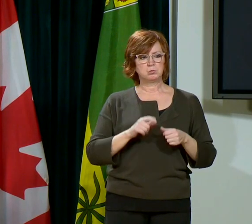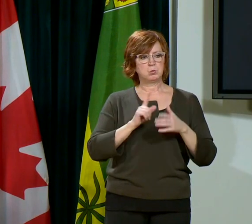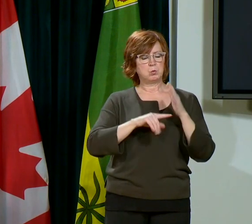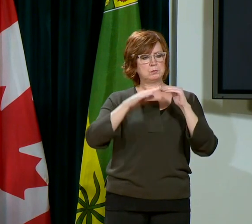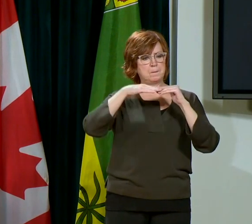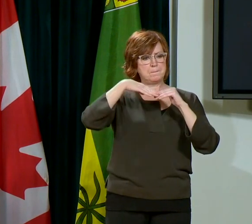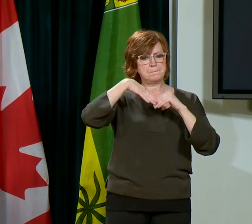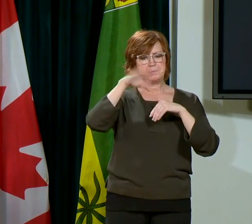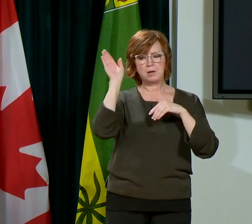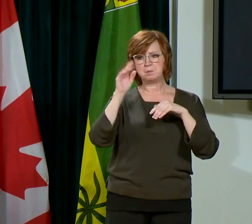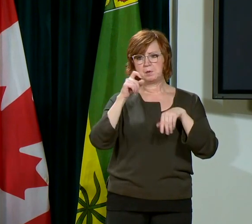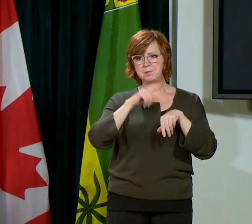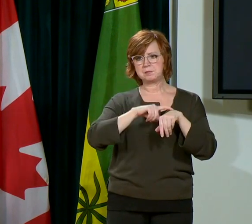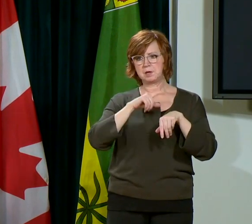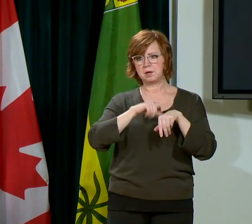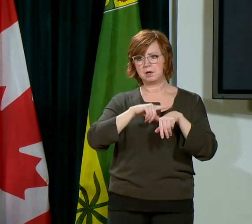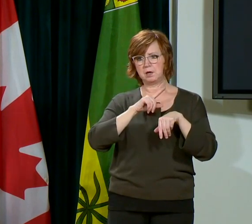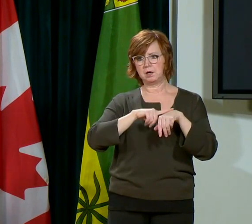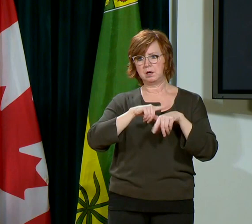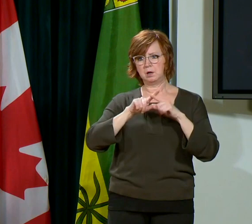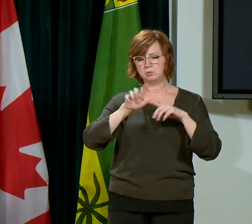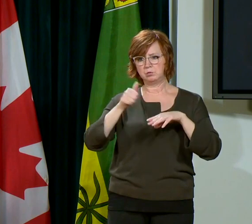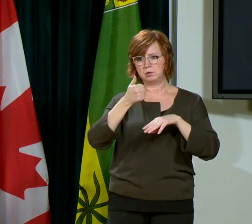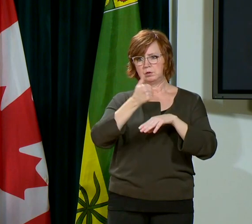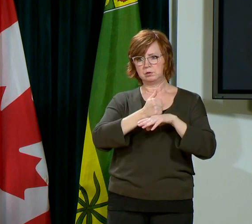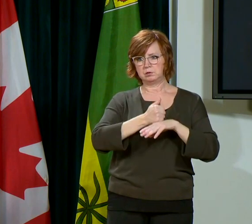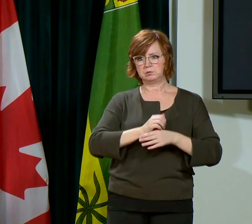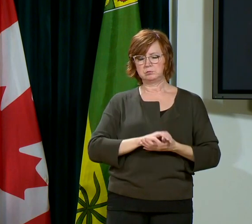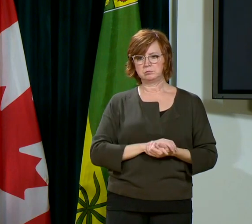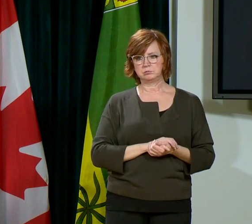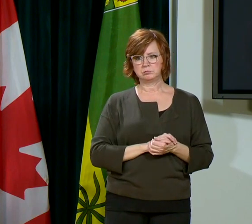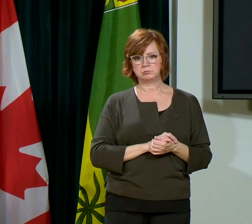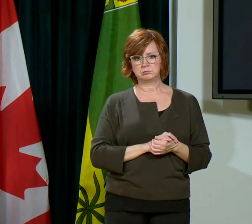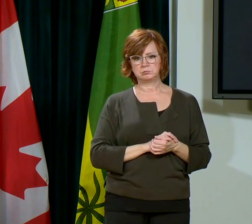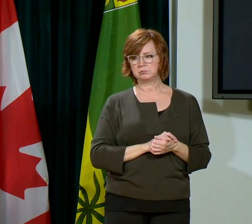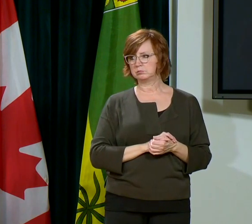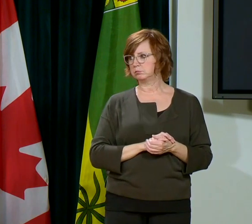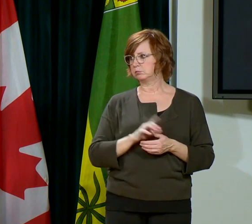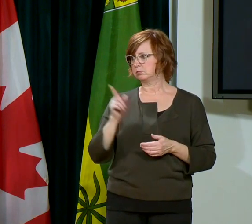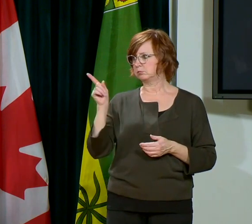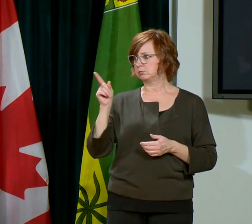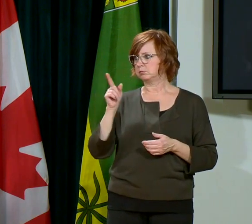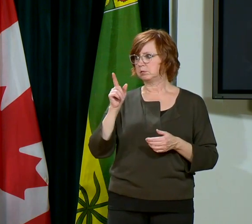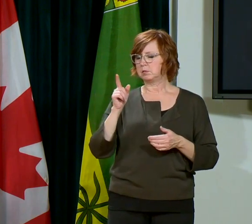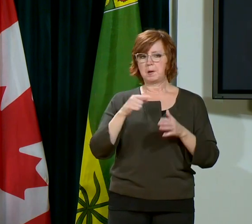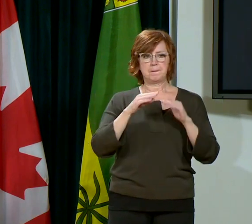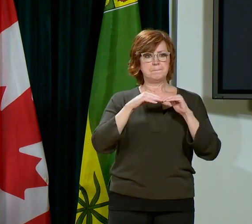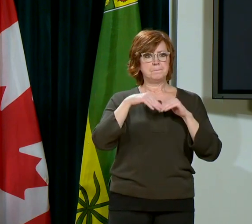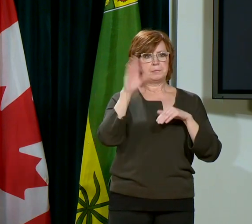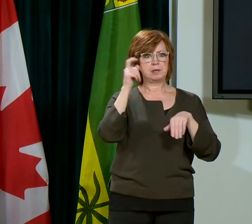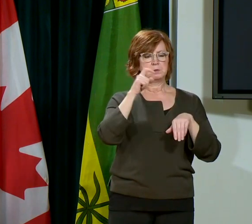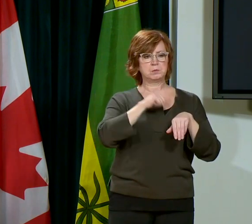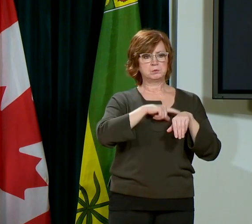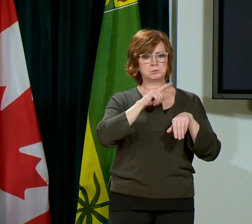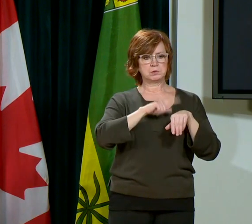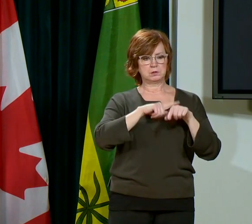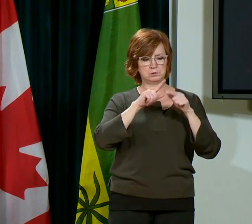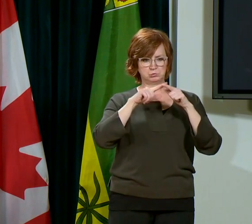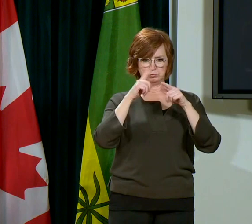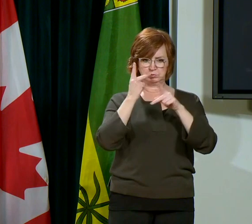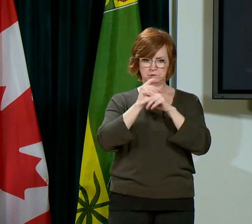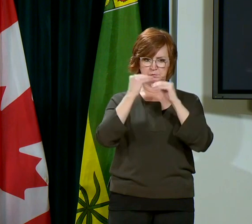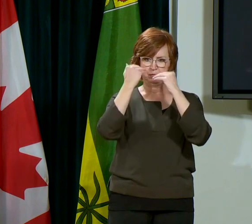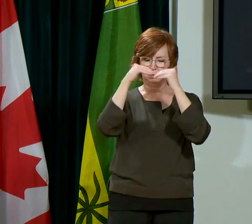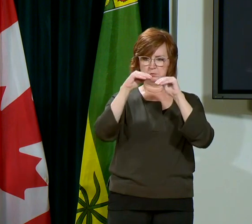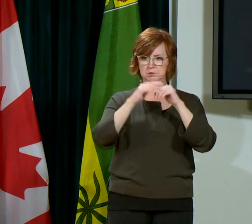COVID-19 need to stay in place in order to be effective? The question is, what is the minimum amount of time that restrictions would need to be